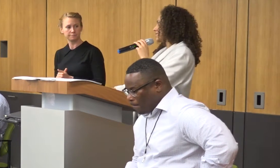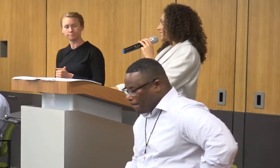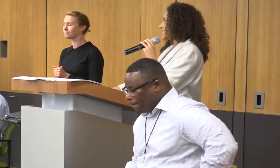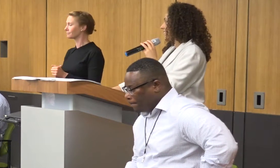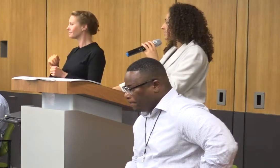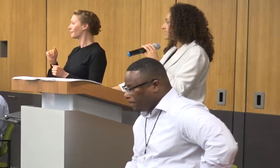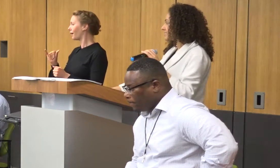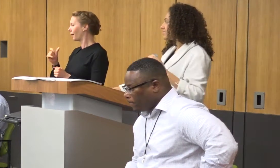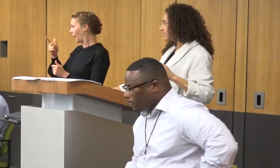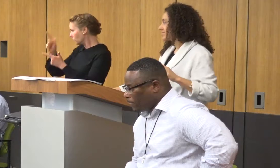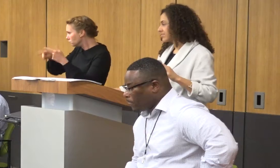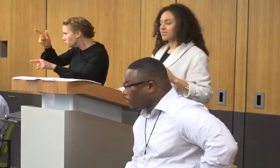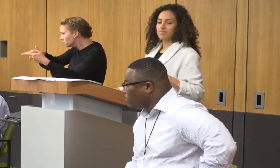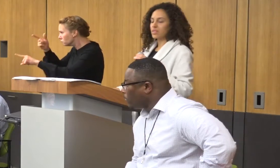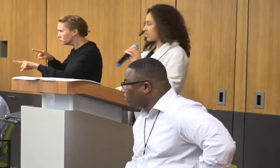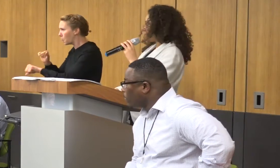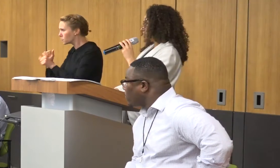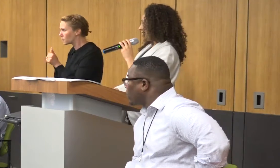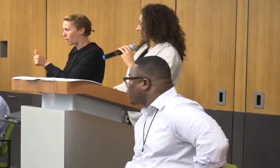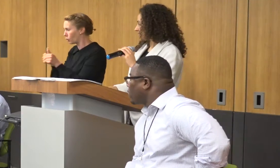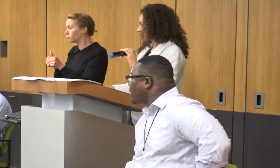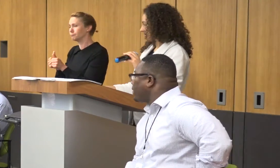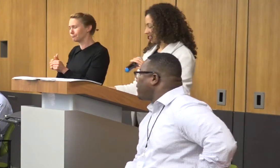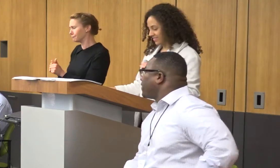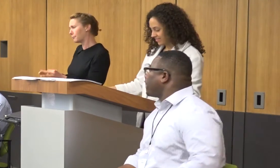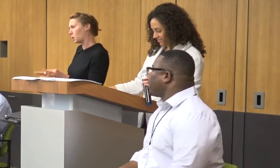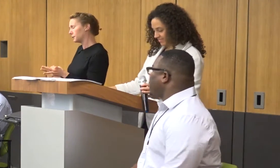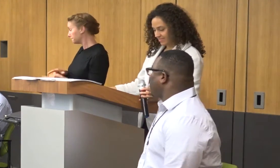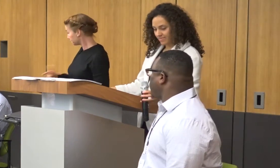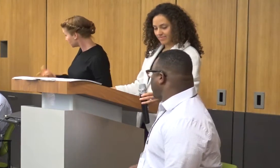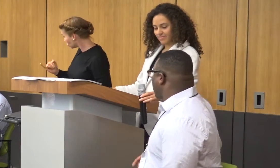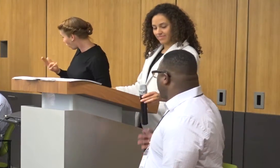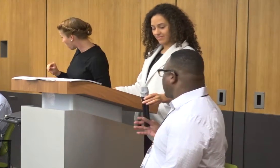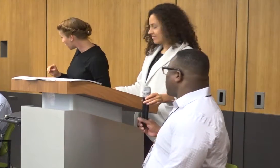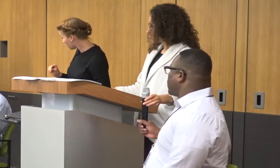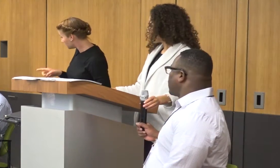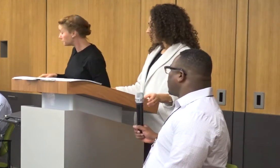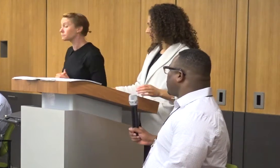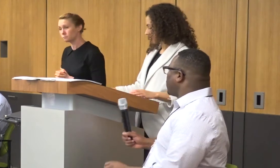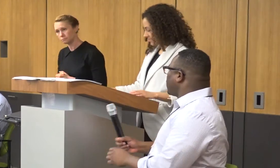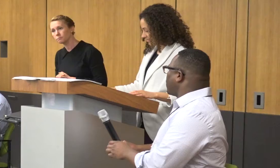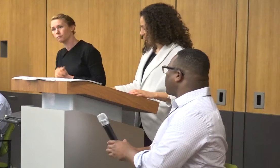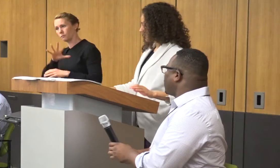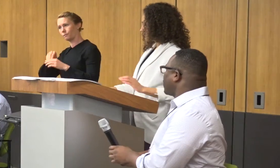building is key. What about you, John? Get involved with